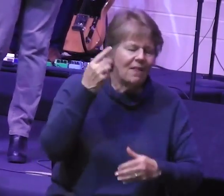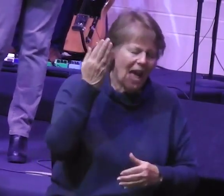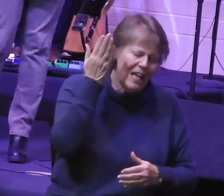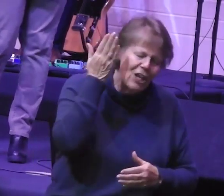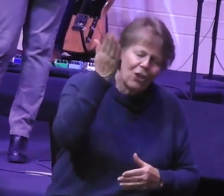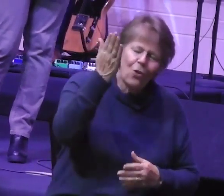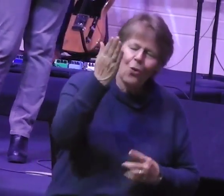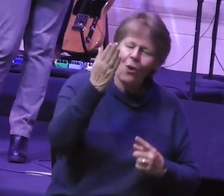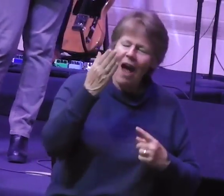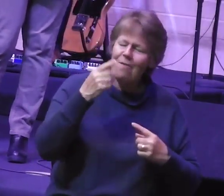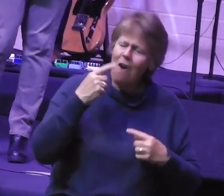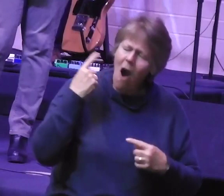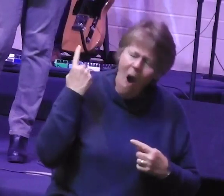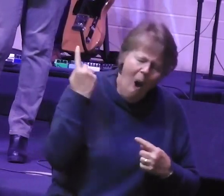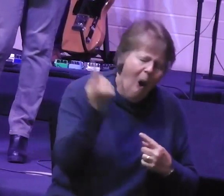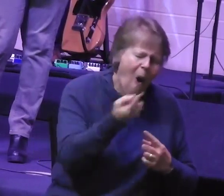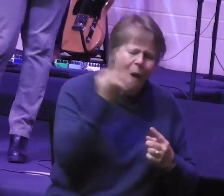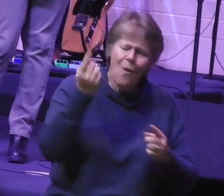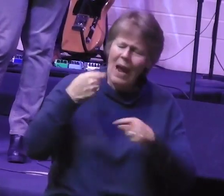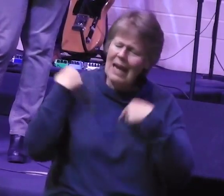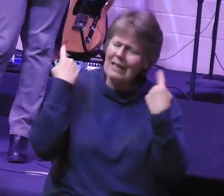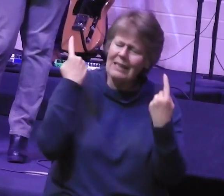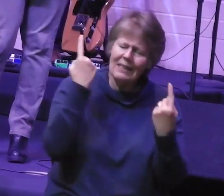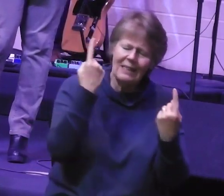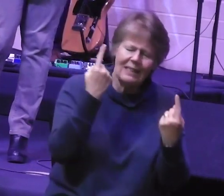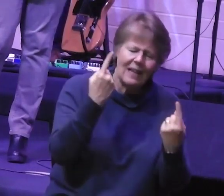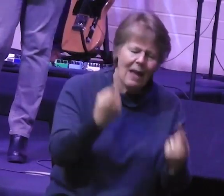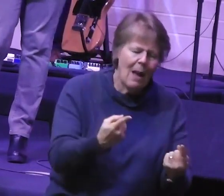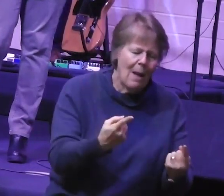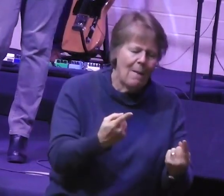me provide.